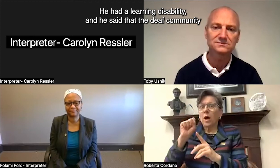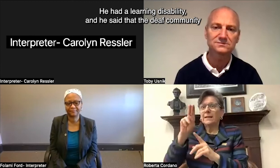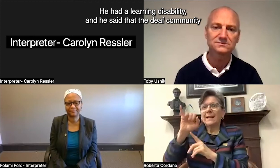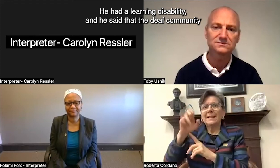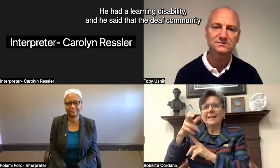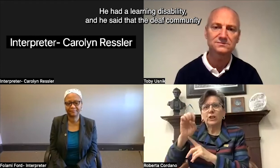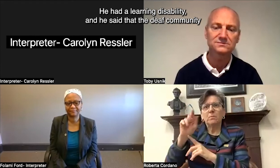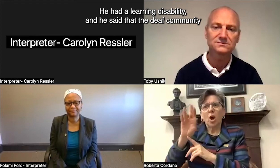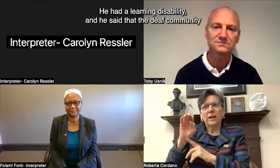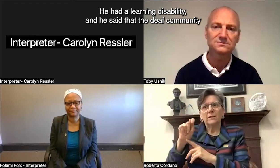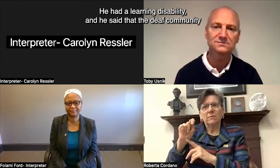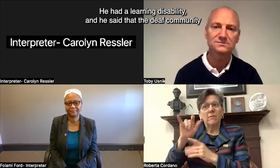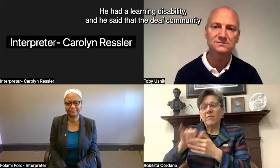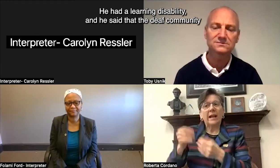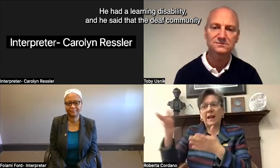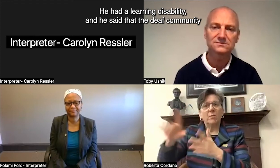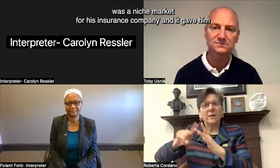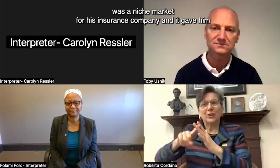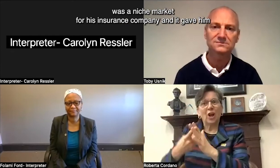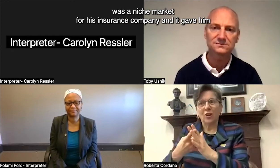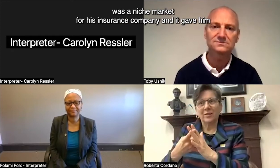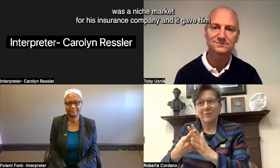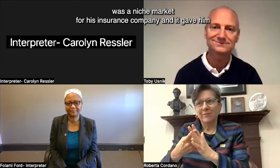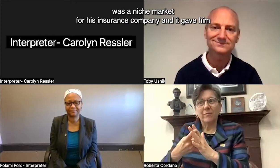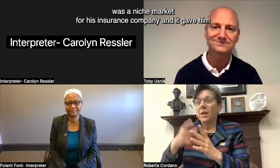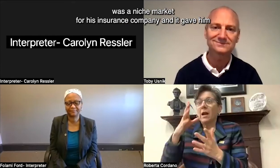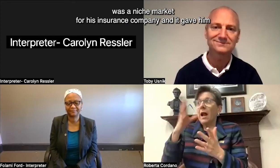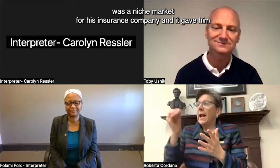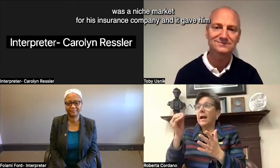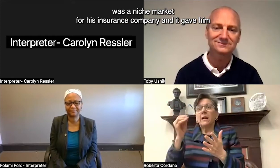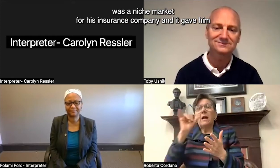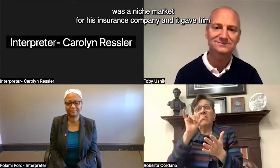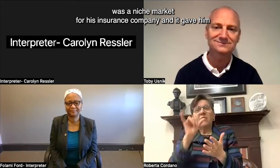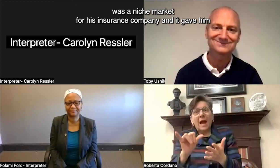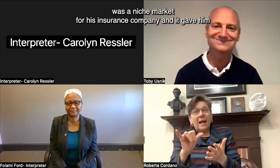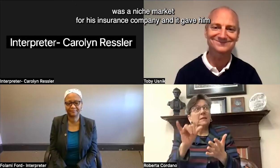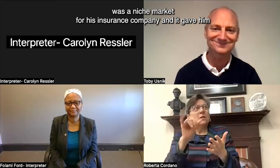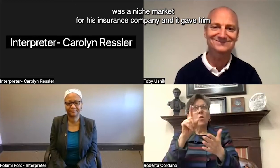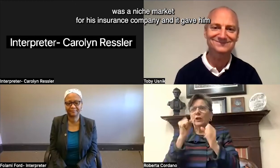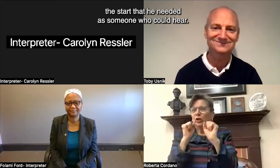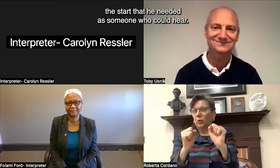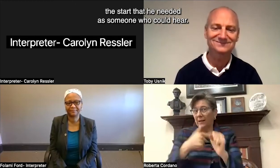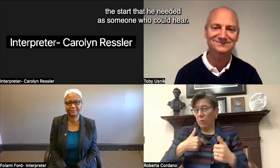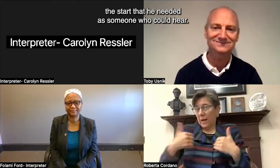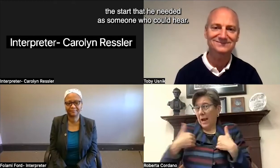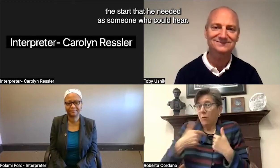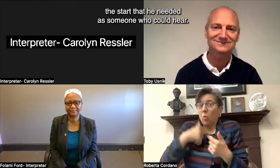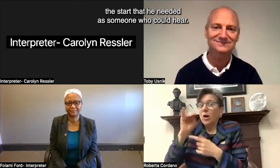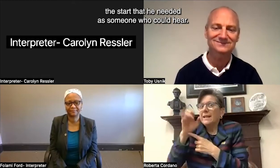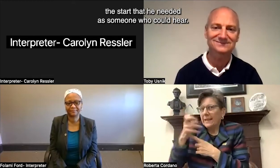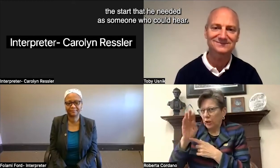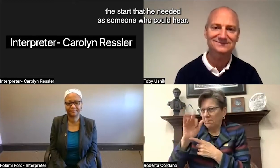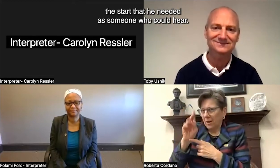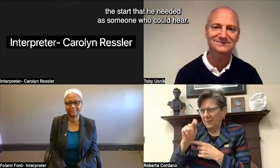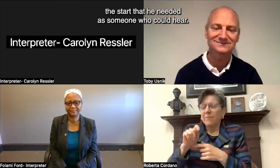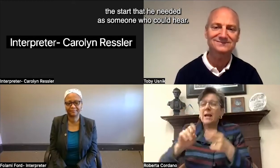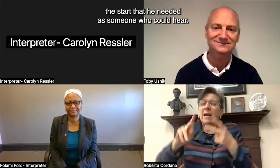the deaf community was a niche market for his insurance company. And it gave him the start that he needed as someone who could hear. And